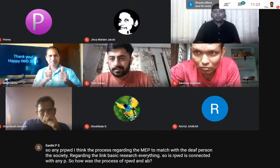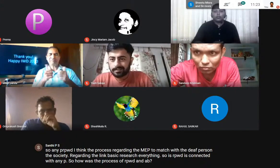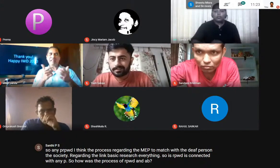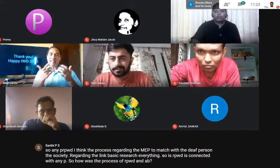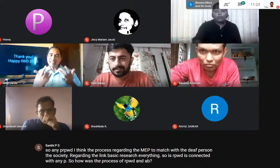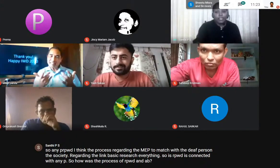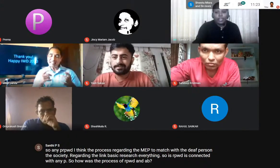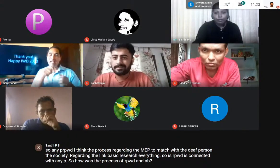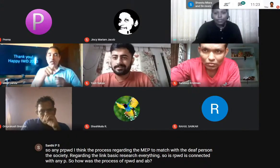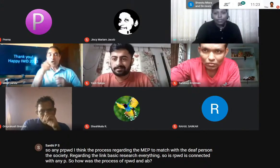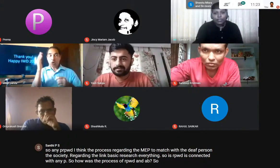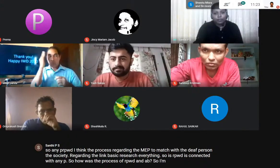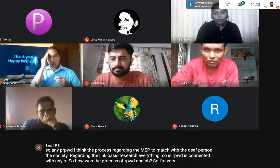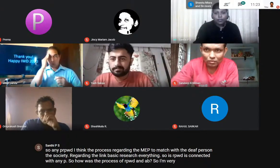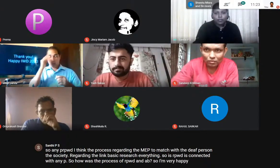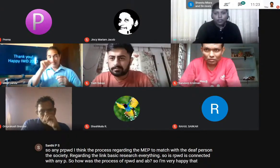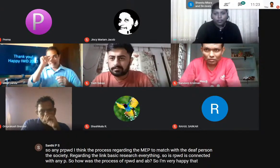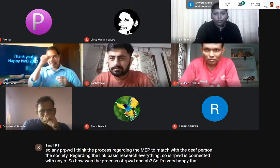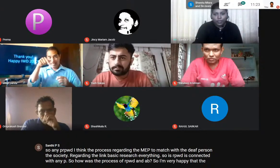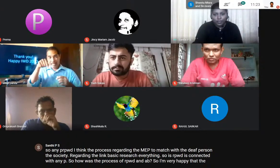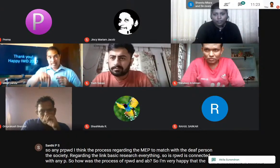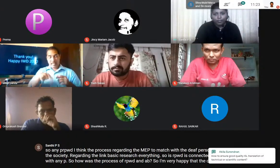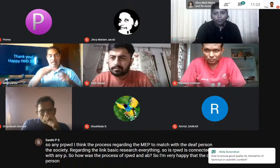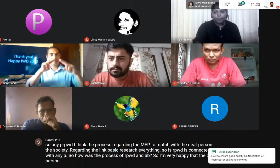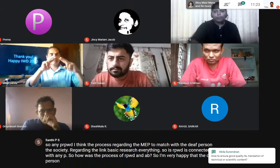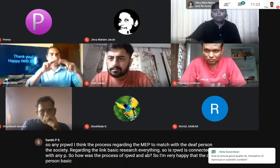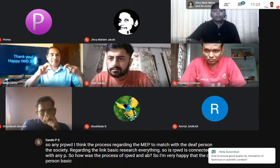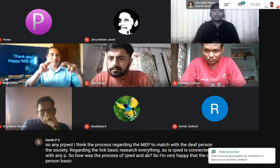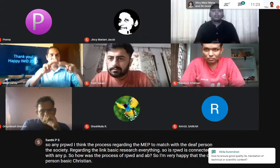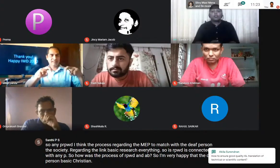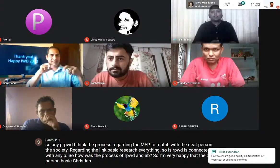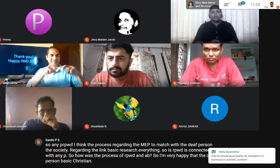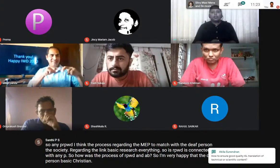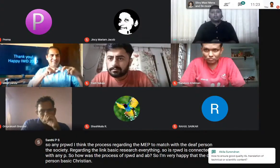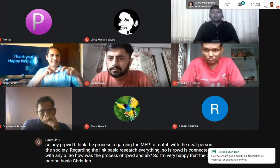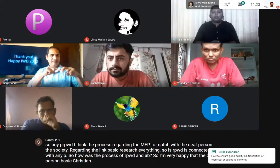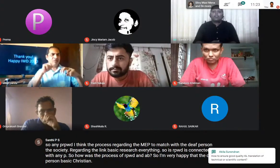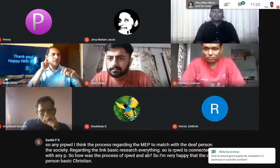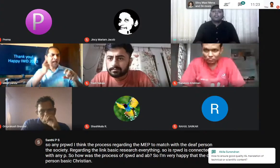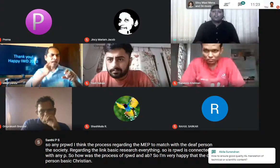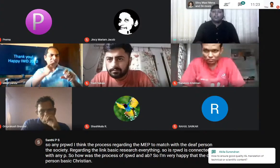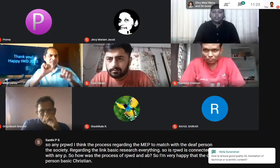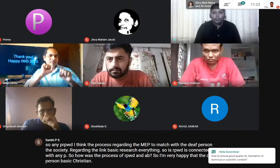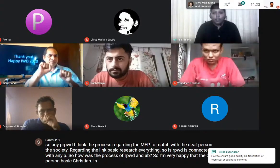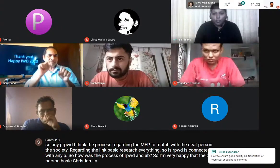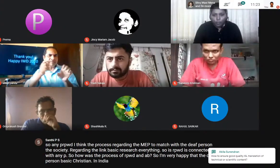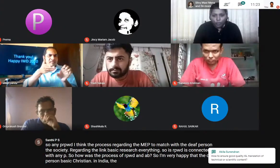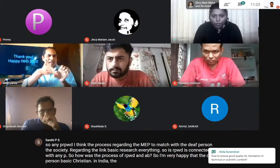So I'm very happy that a deaf person raised a question. In India, the researches are going on